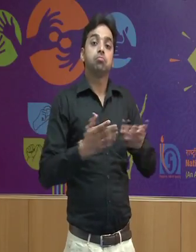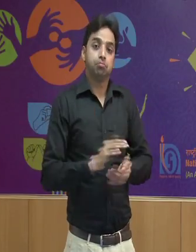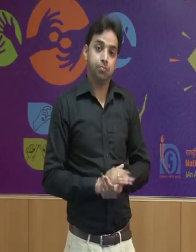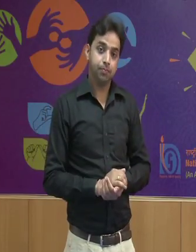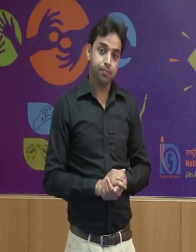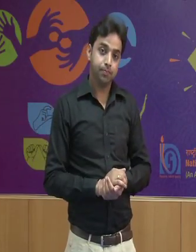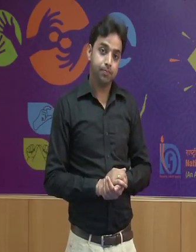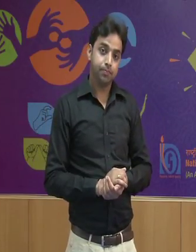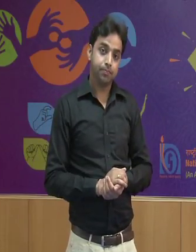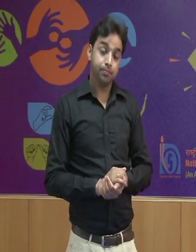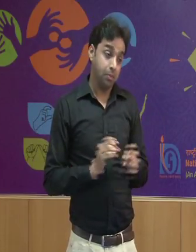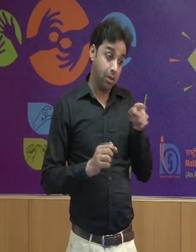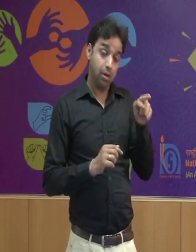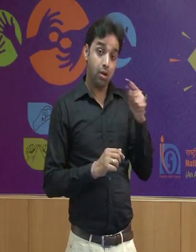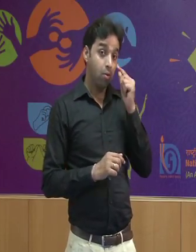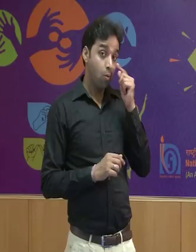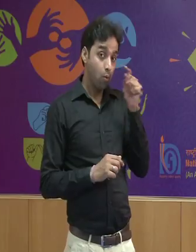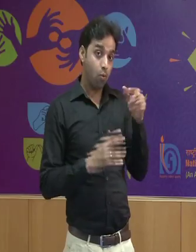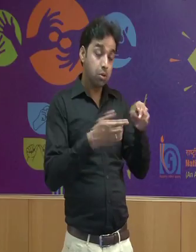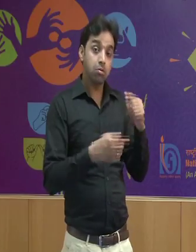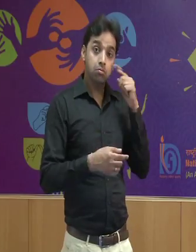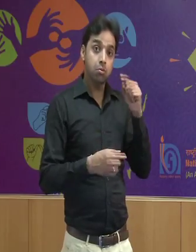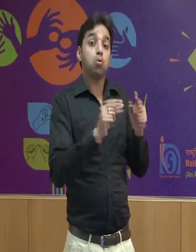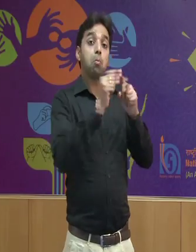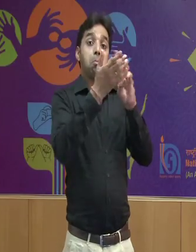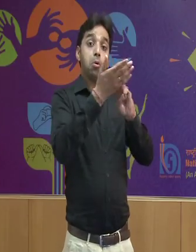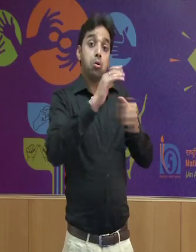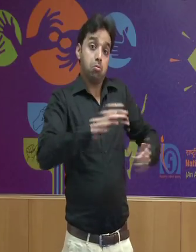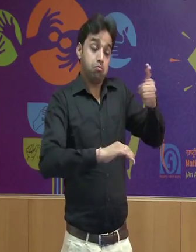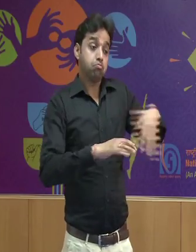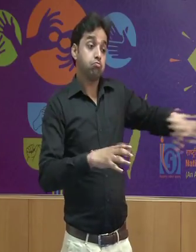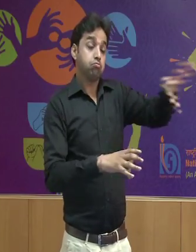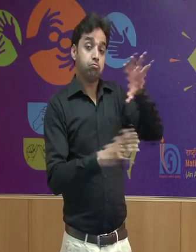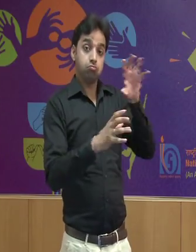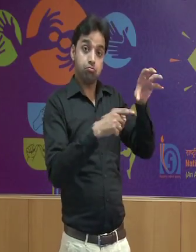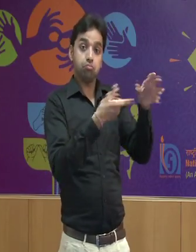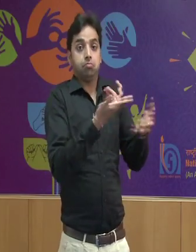They have even become president and prime minister of our country.